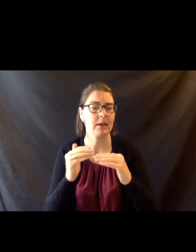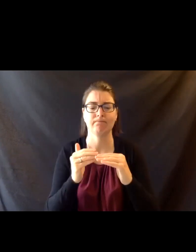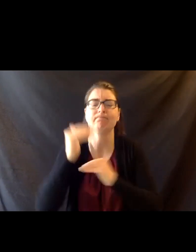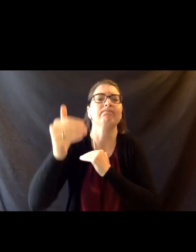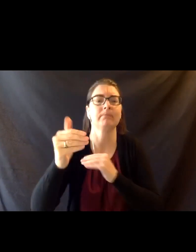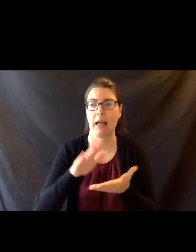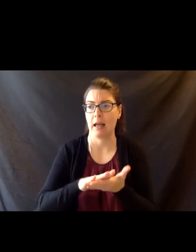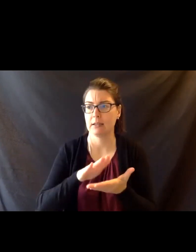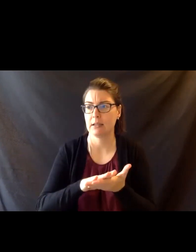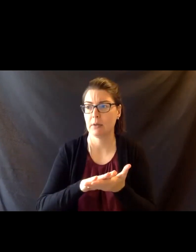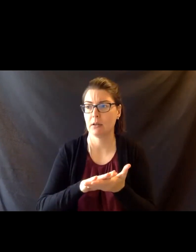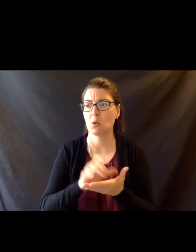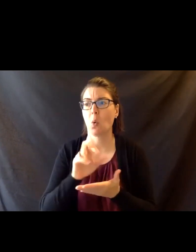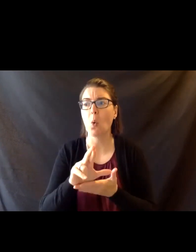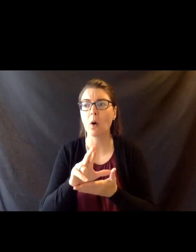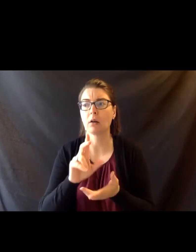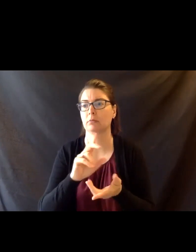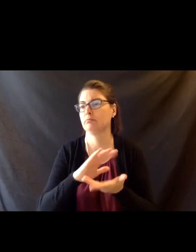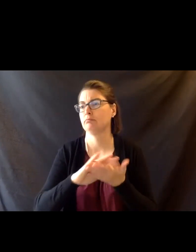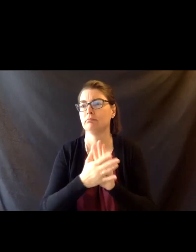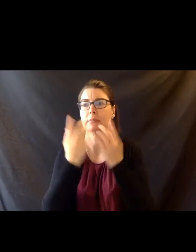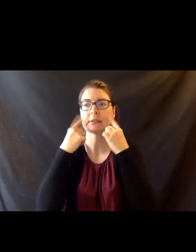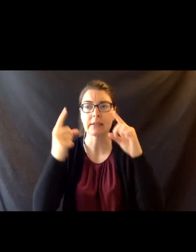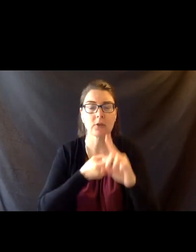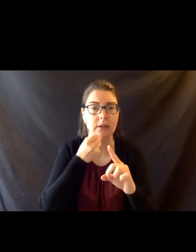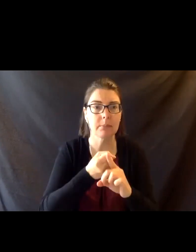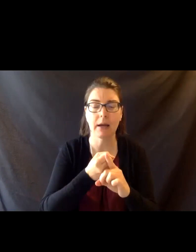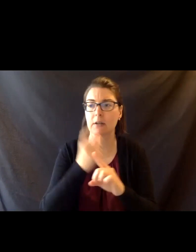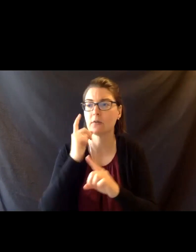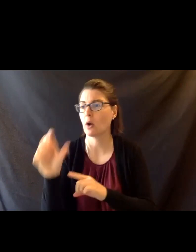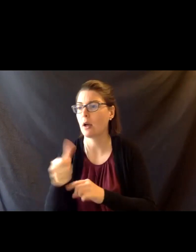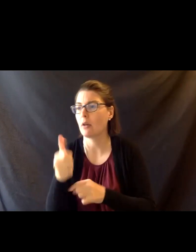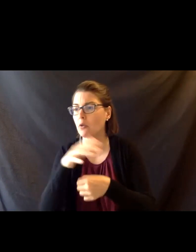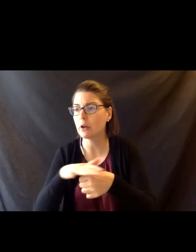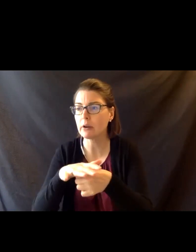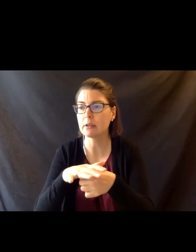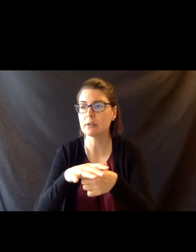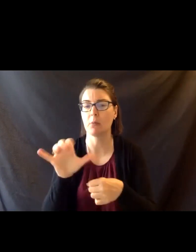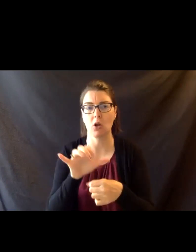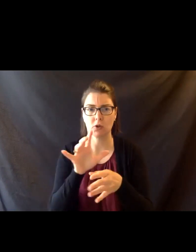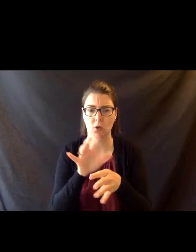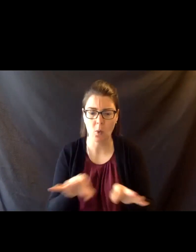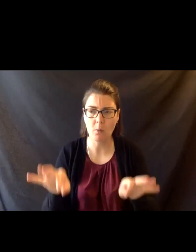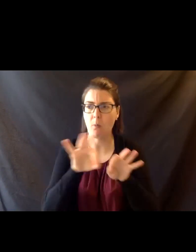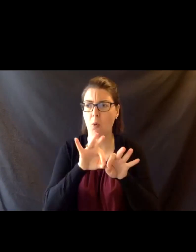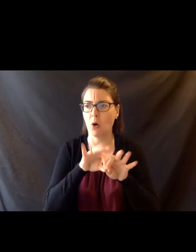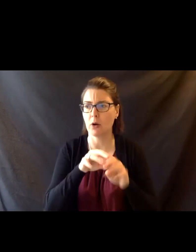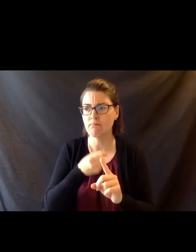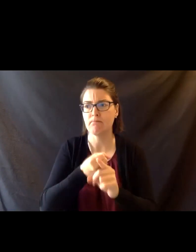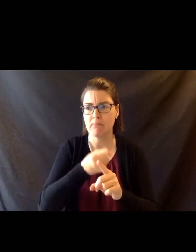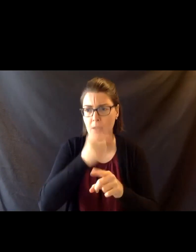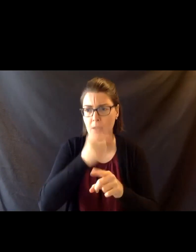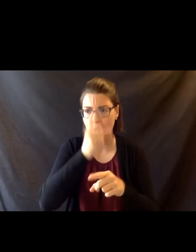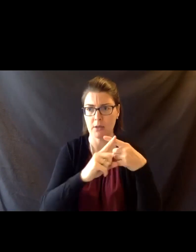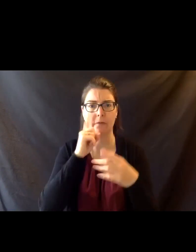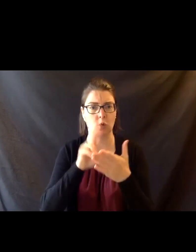other applications while significantly and positively contributing to the university's research culture and reputation. I now turn